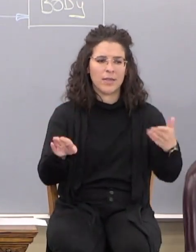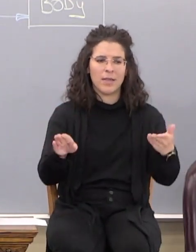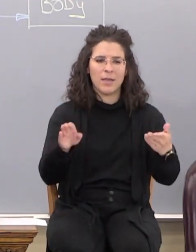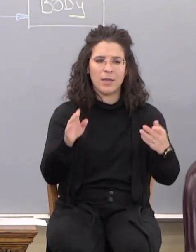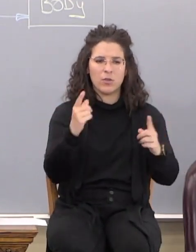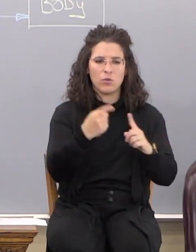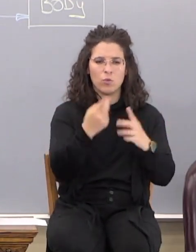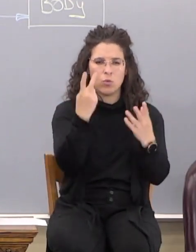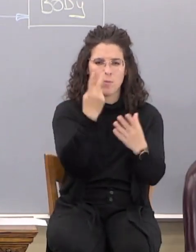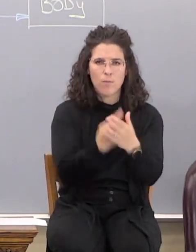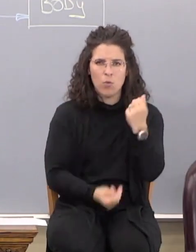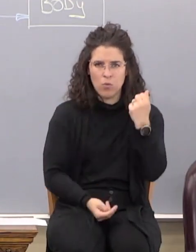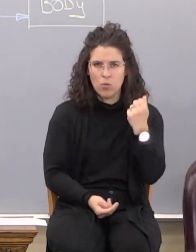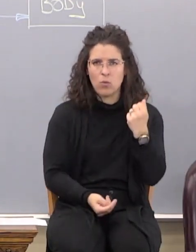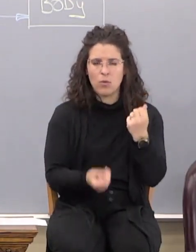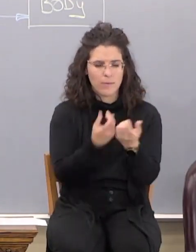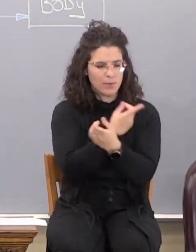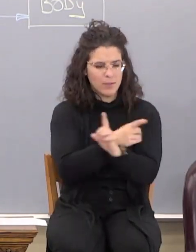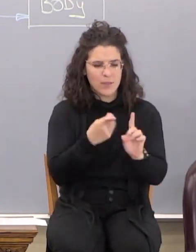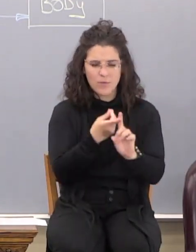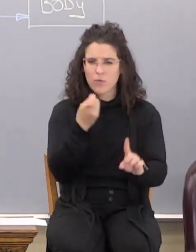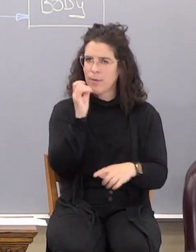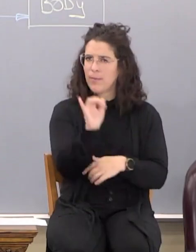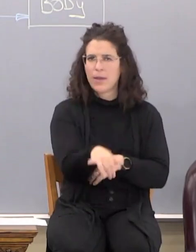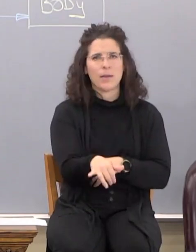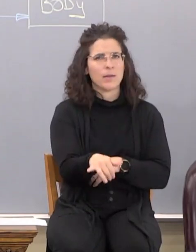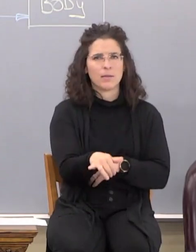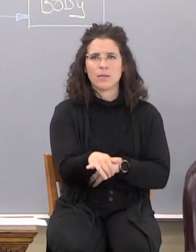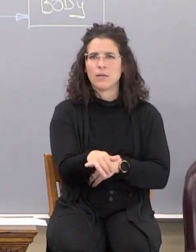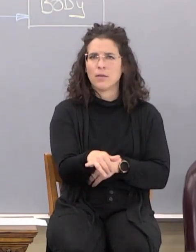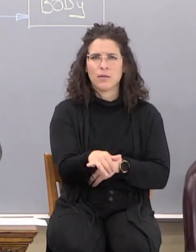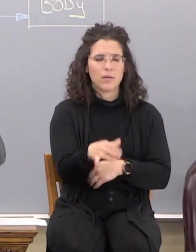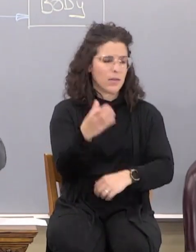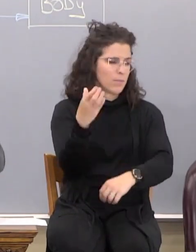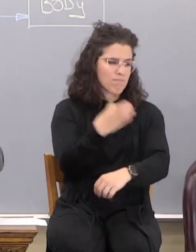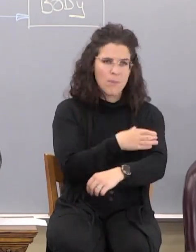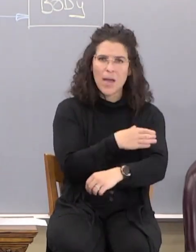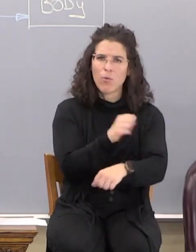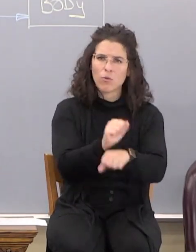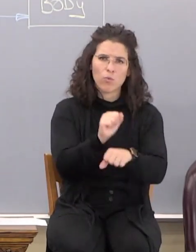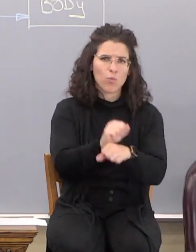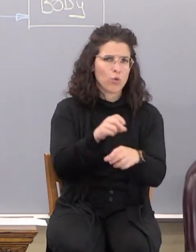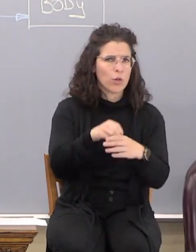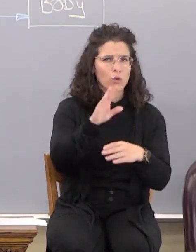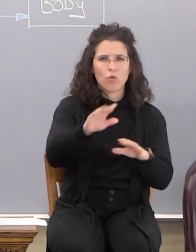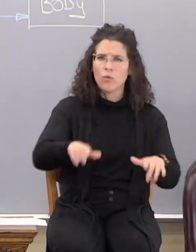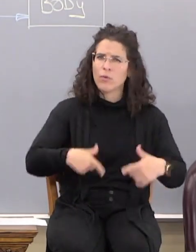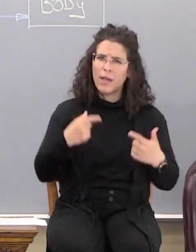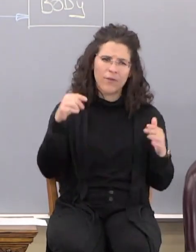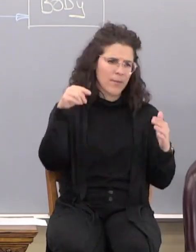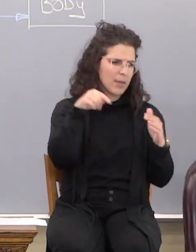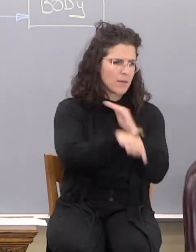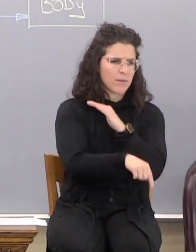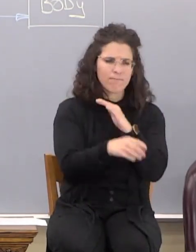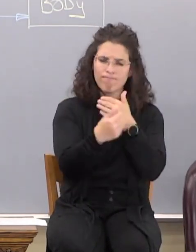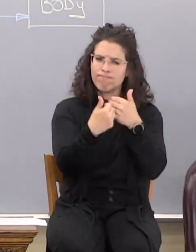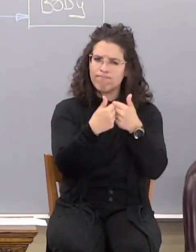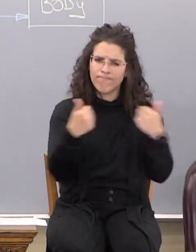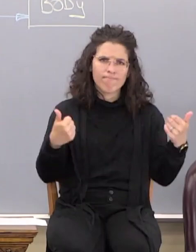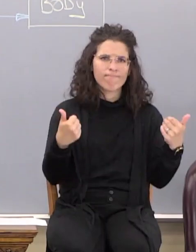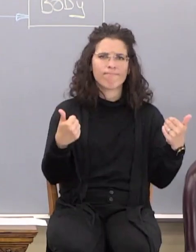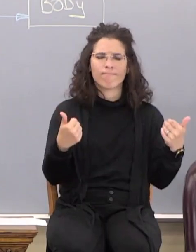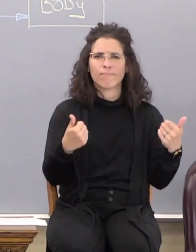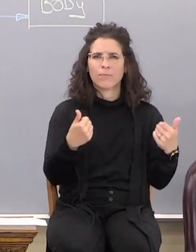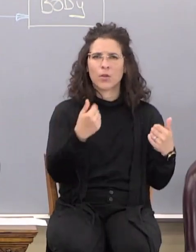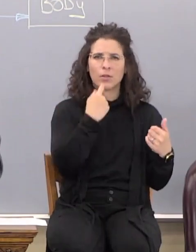sin. You've been delivered from it. Its power to work in your life has been severed. When it says